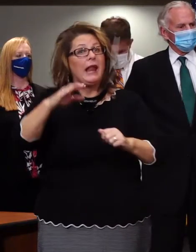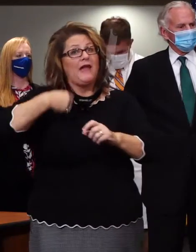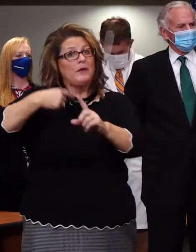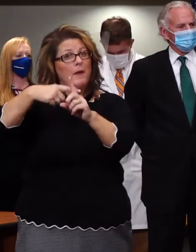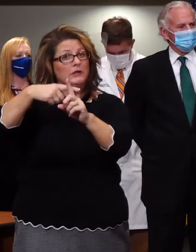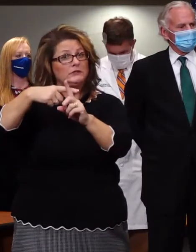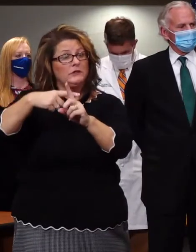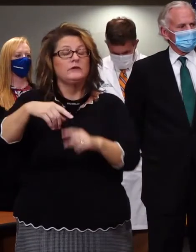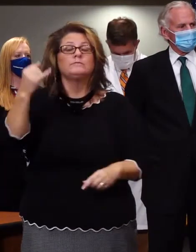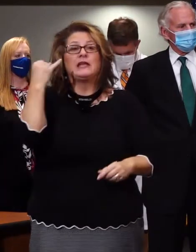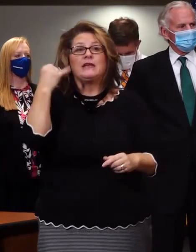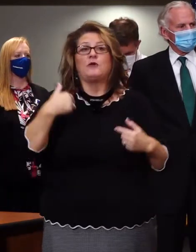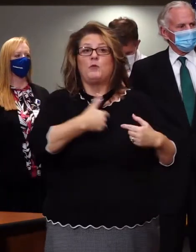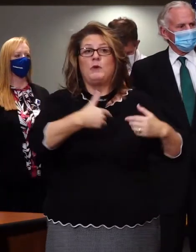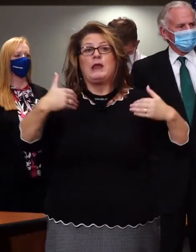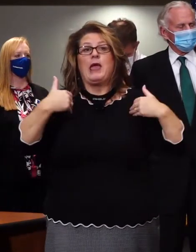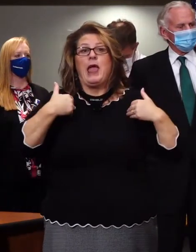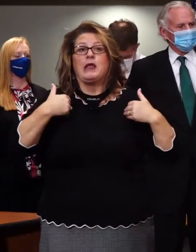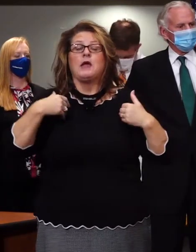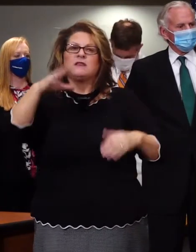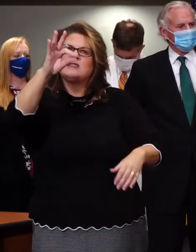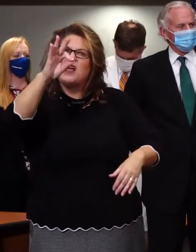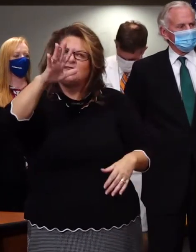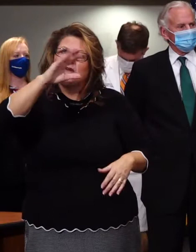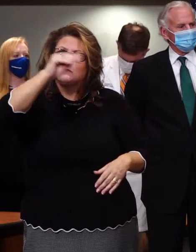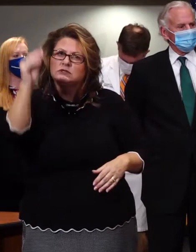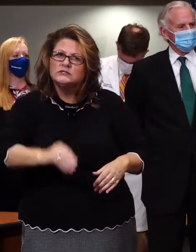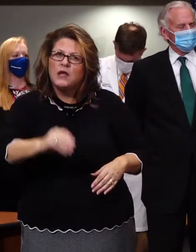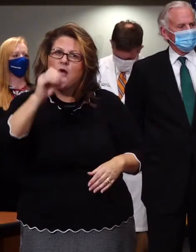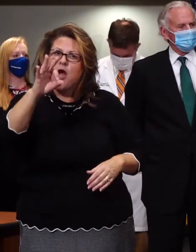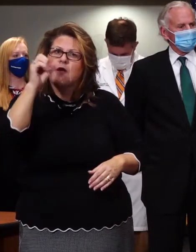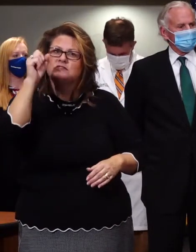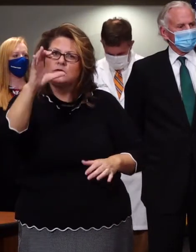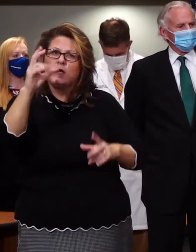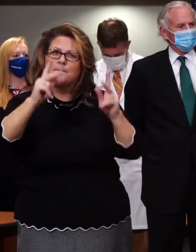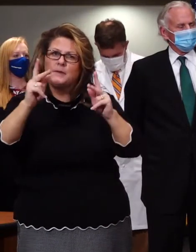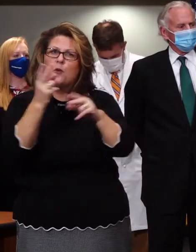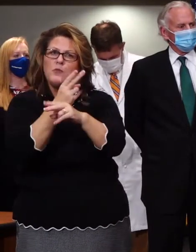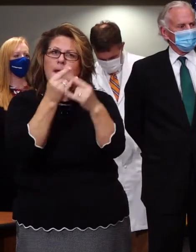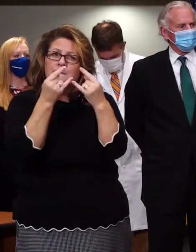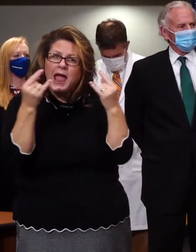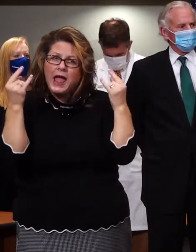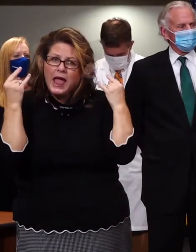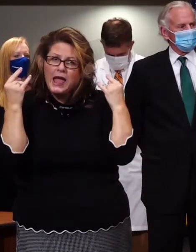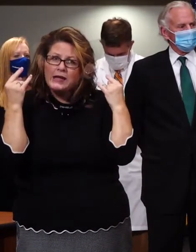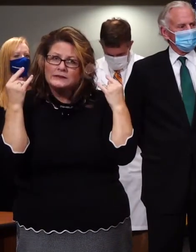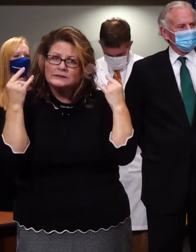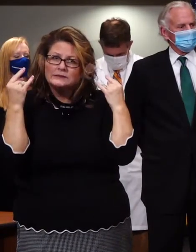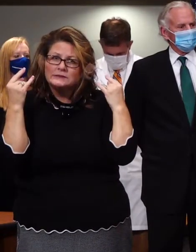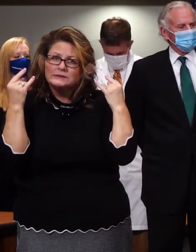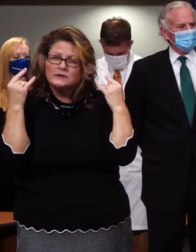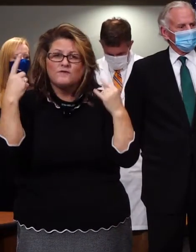implement 95% use of masks within a week, that by that time in April, we could